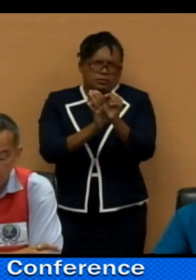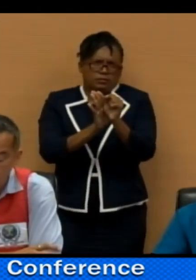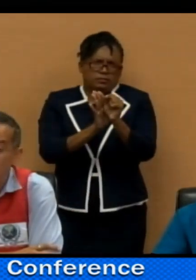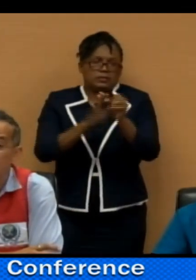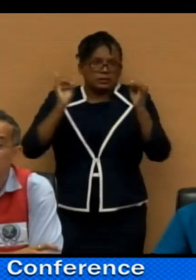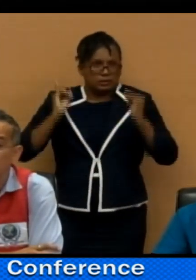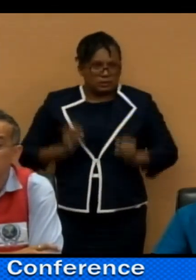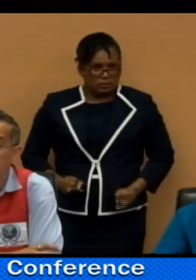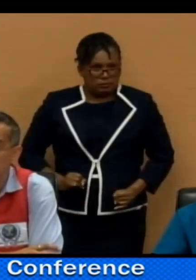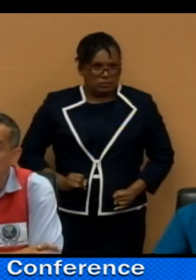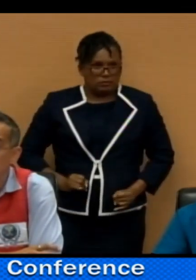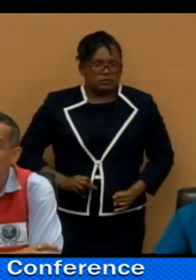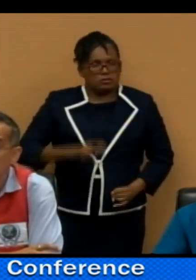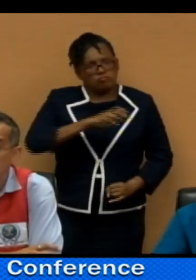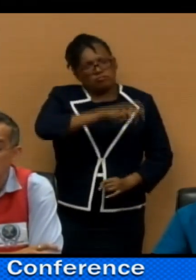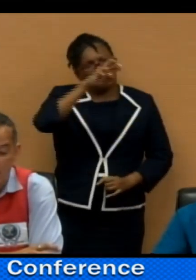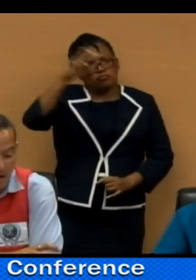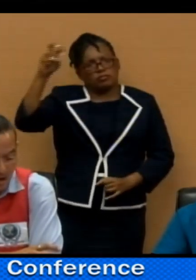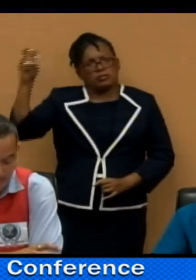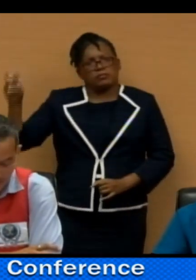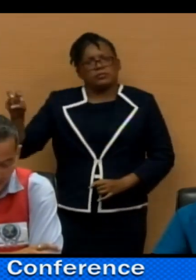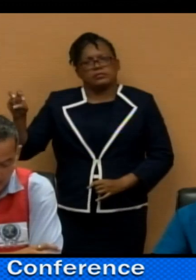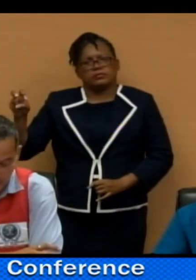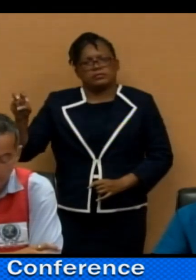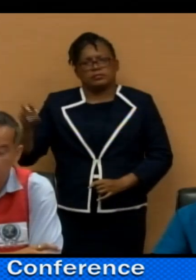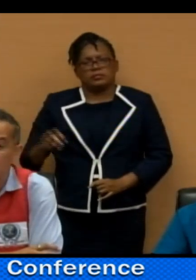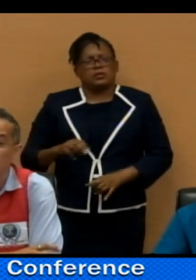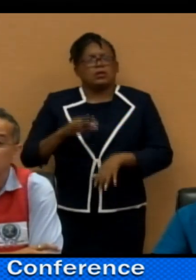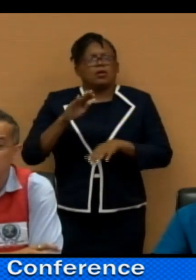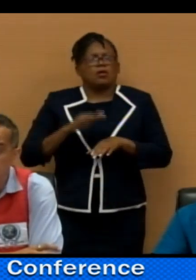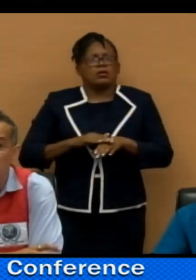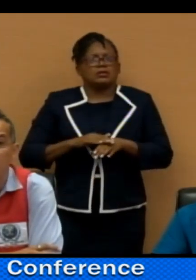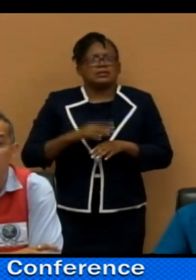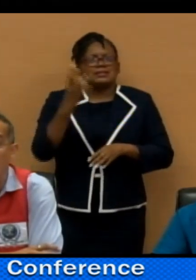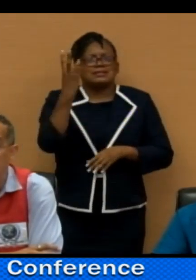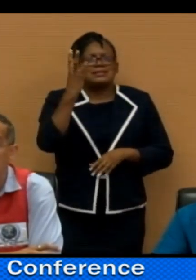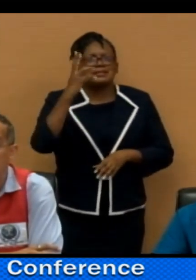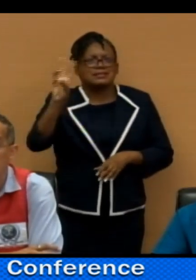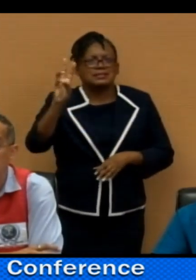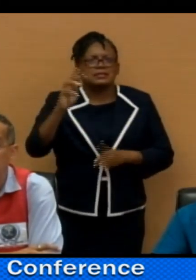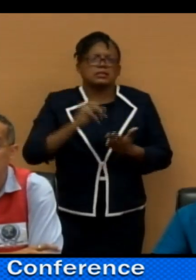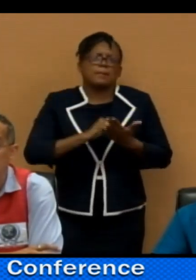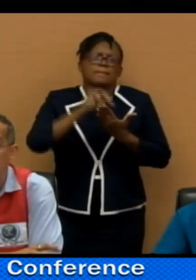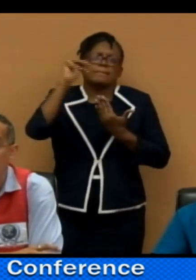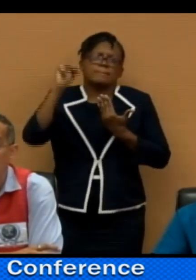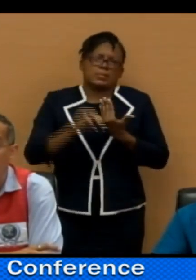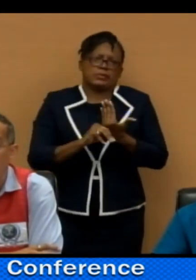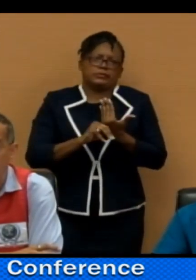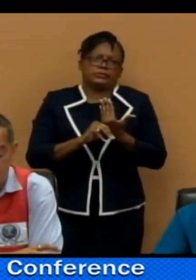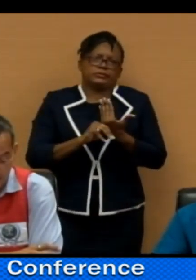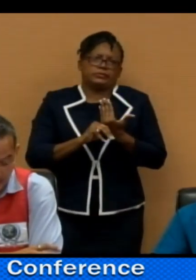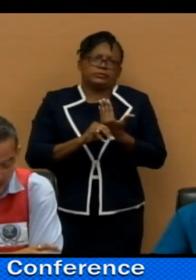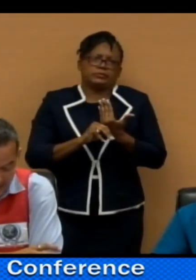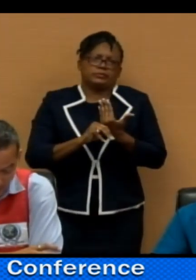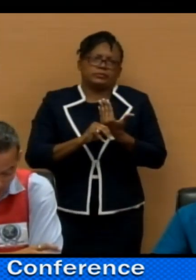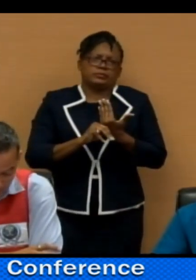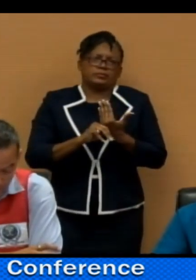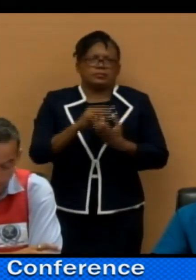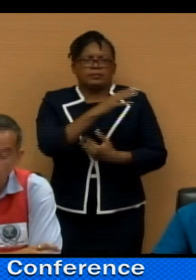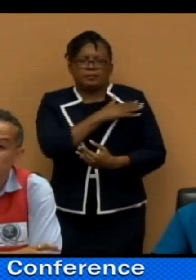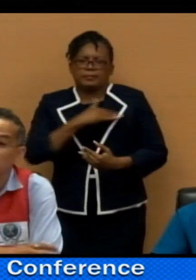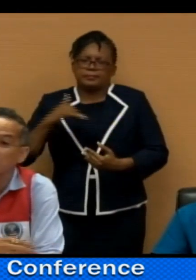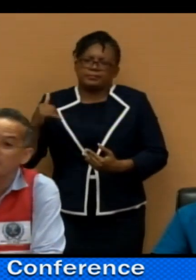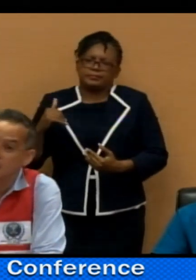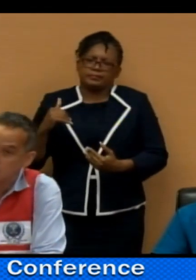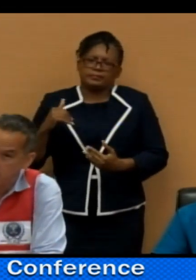travel in to the state on the 16th of March, as I said, and